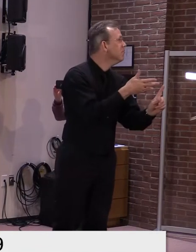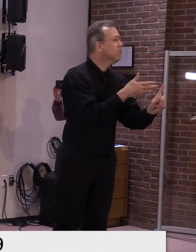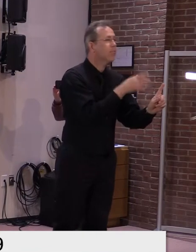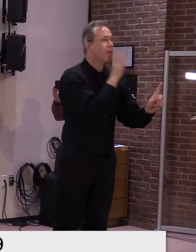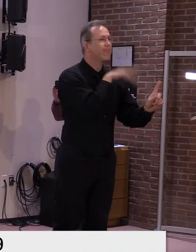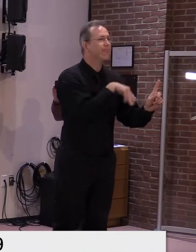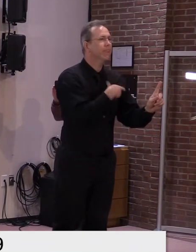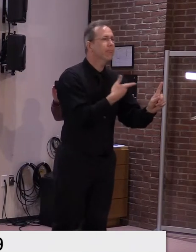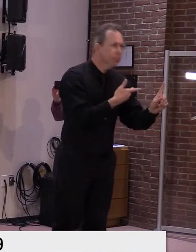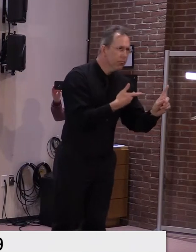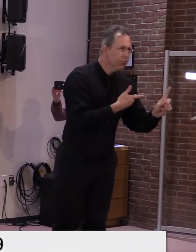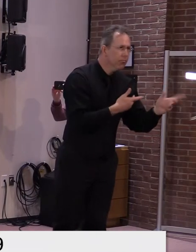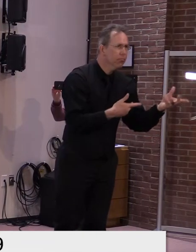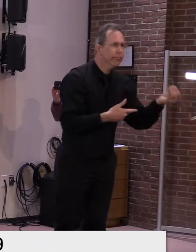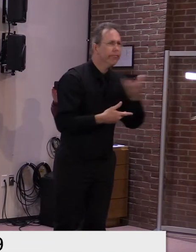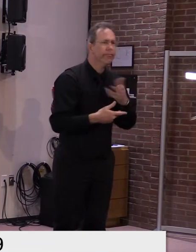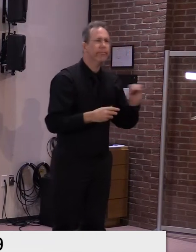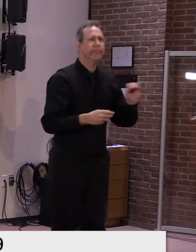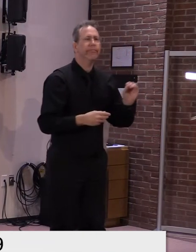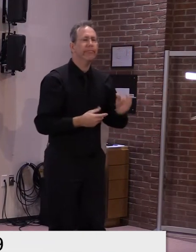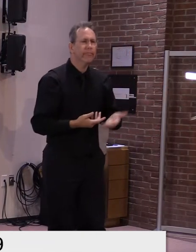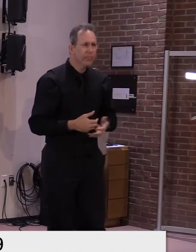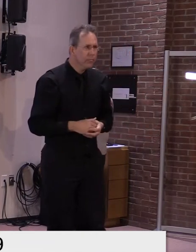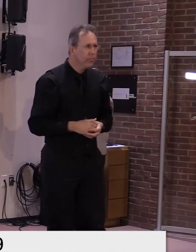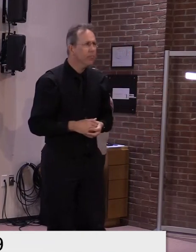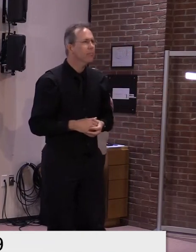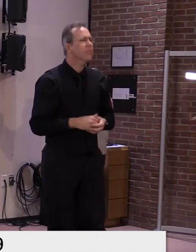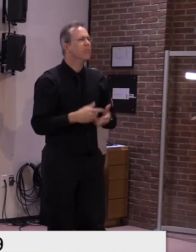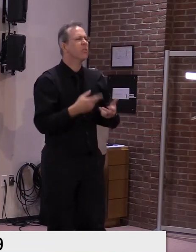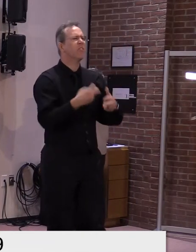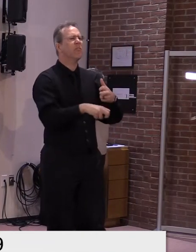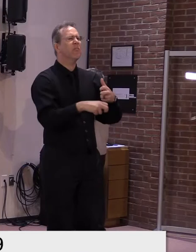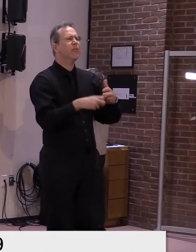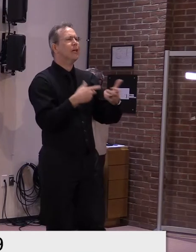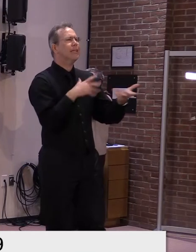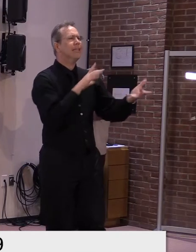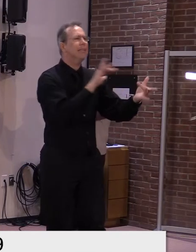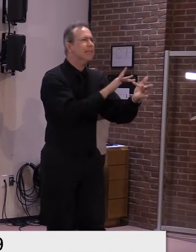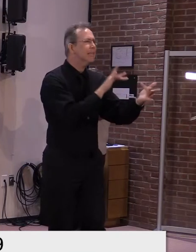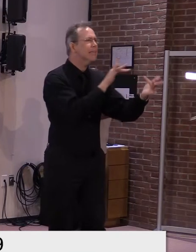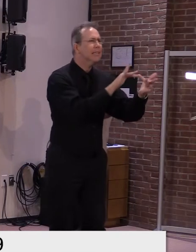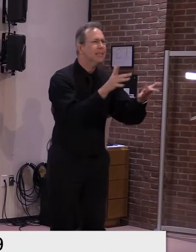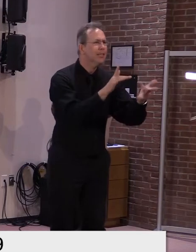very manual in terms of trying to have a look-see